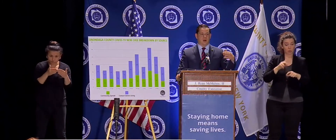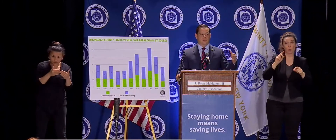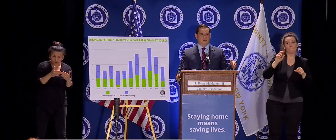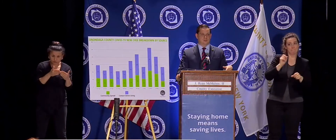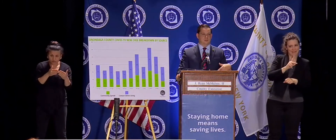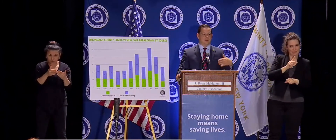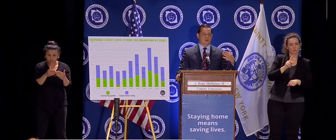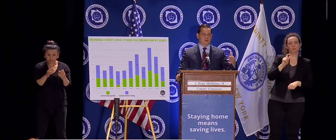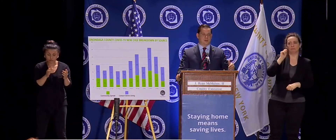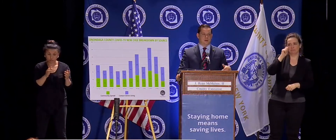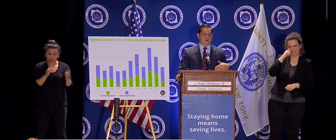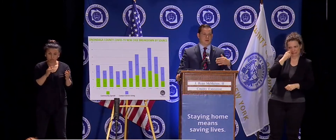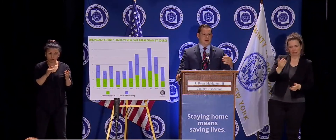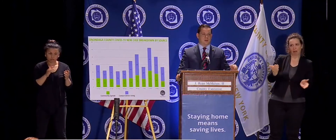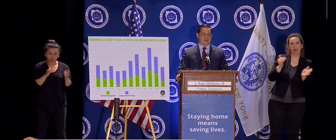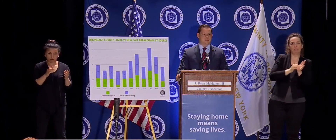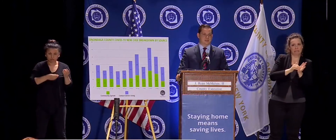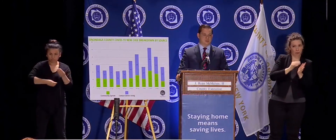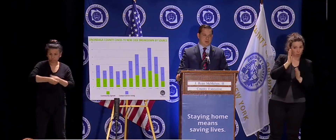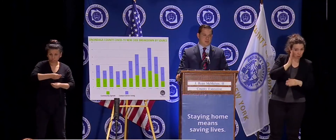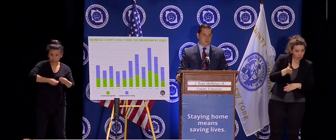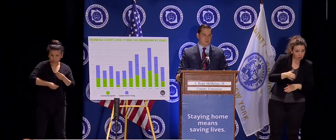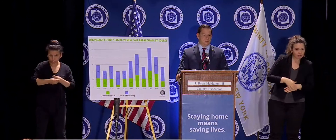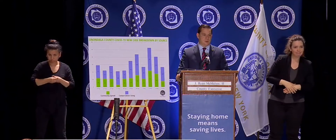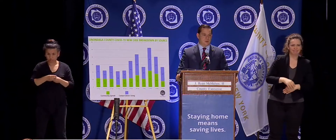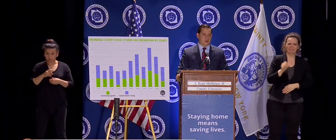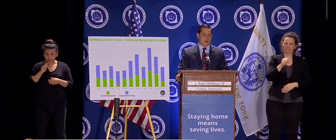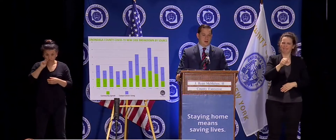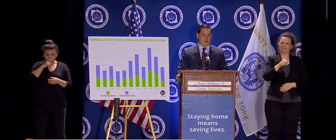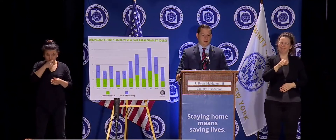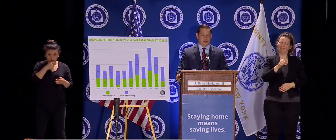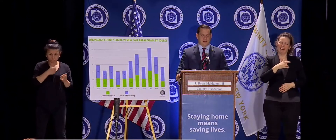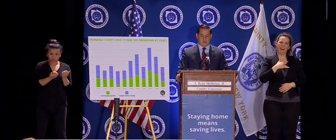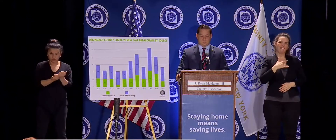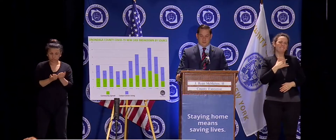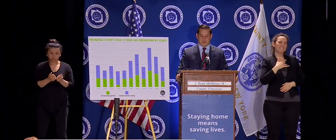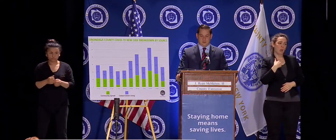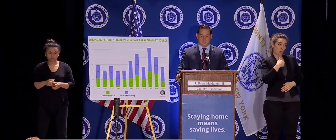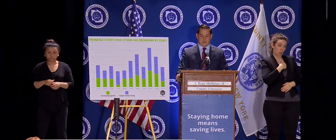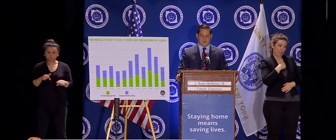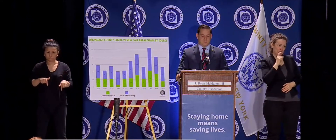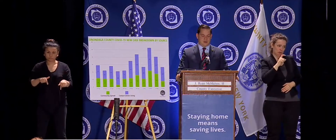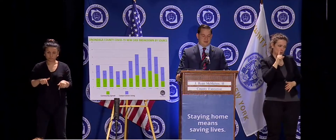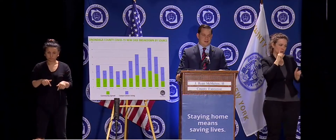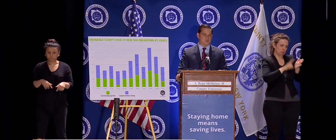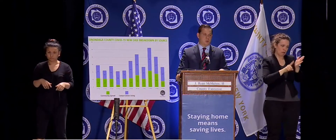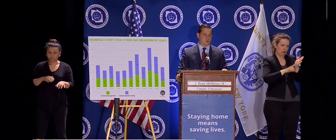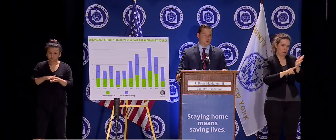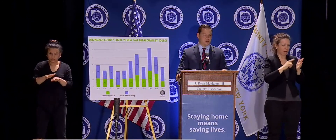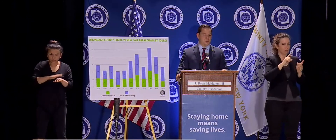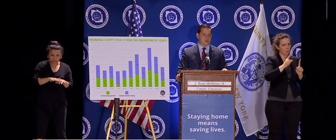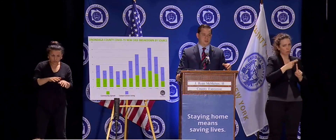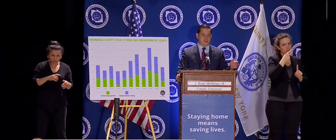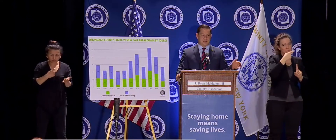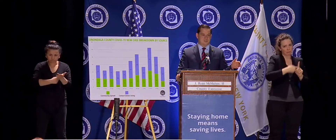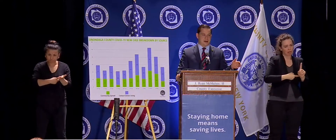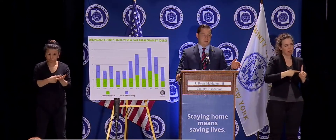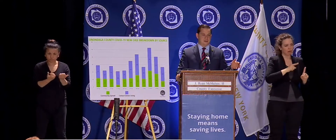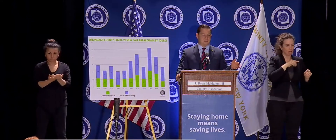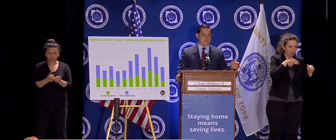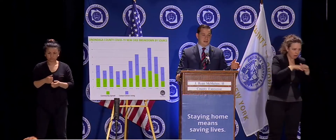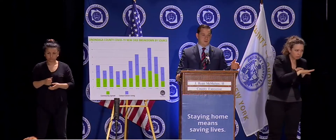part of our monthly testing strategy. And then because certainly if you have any exposure, you can